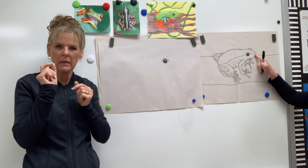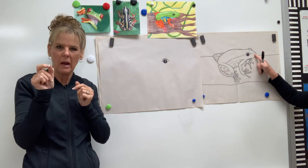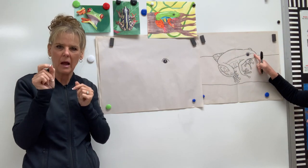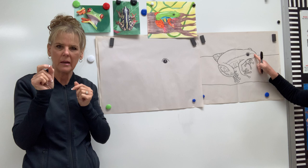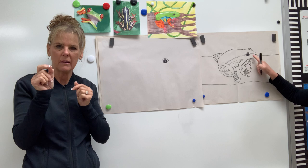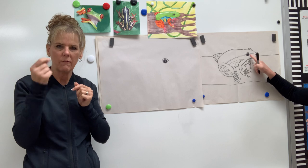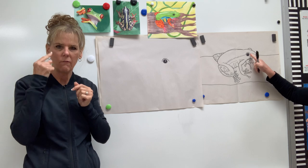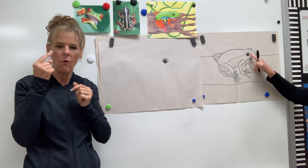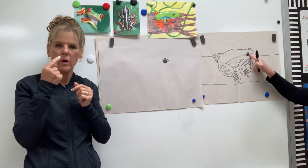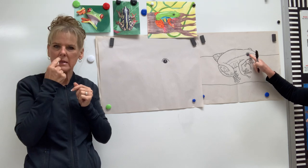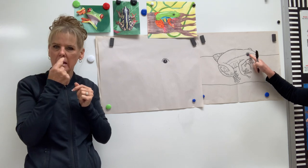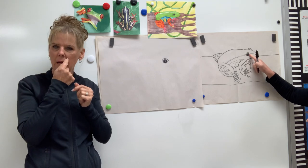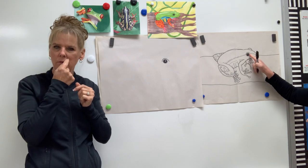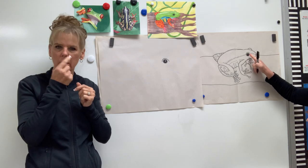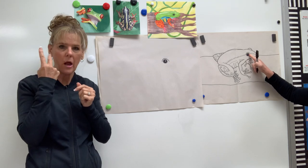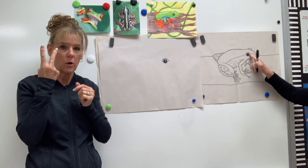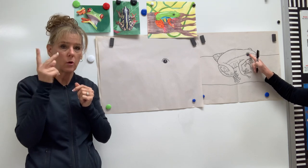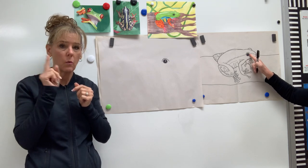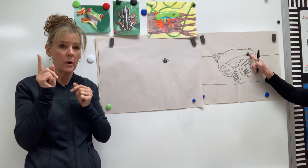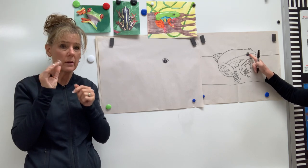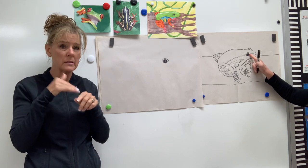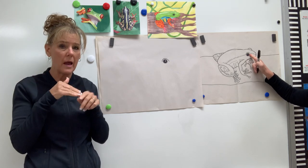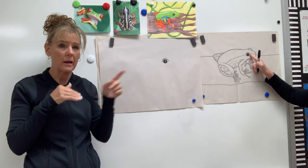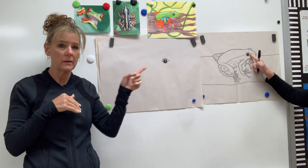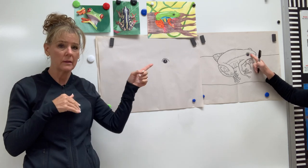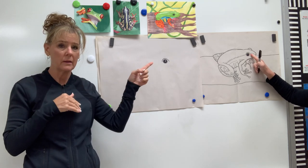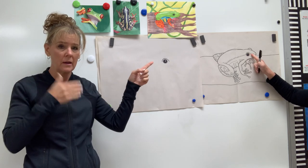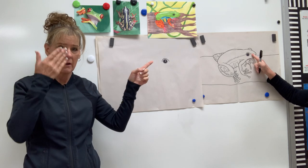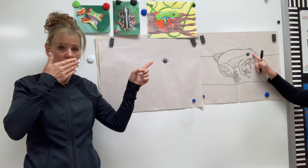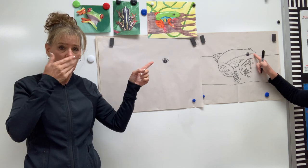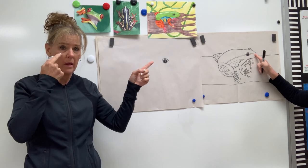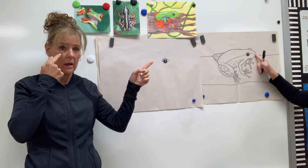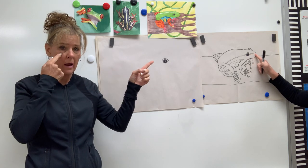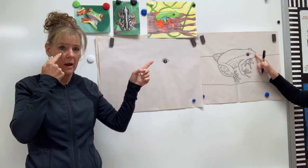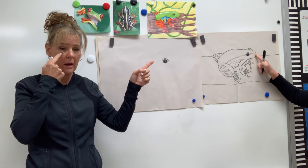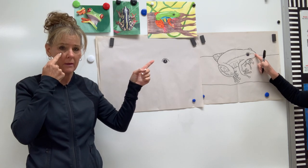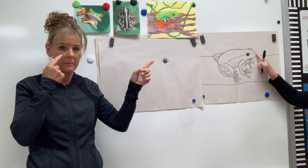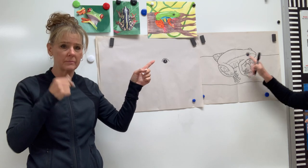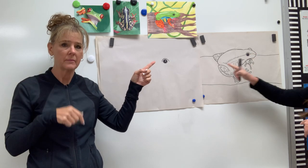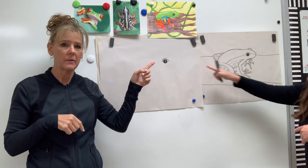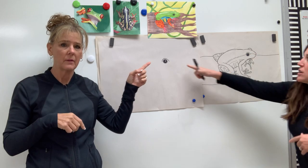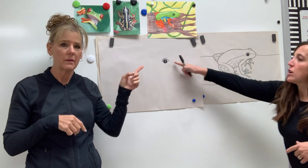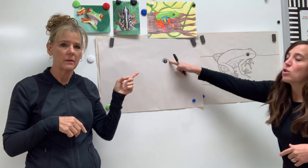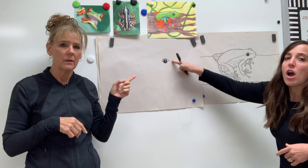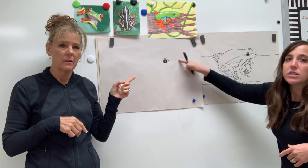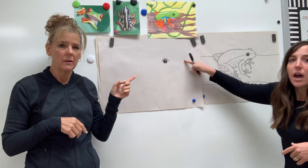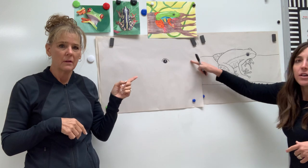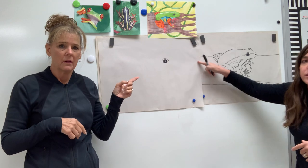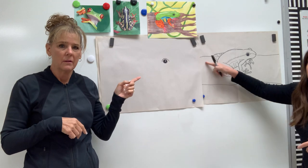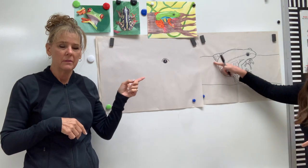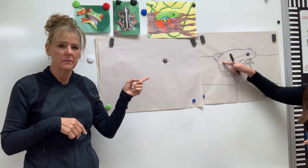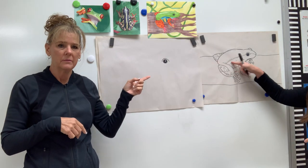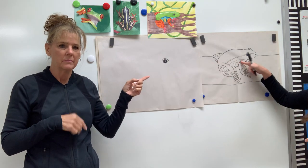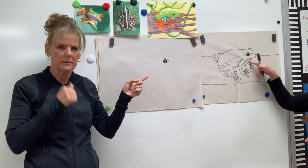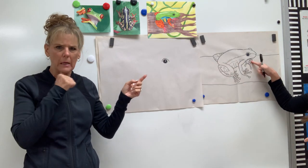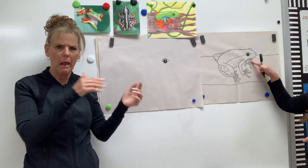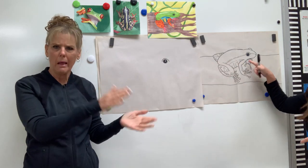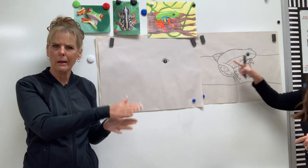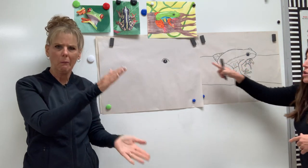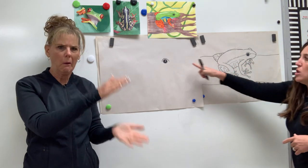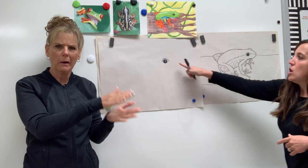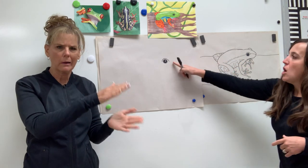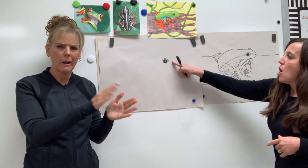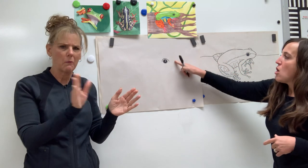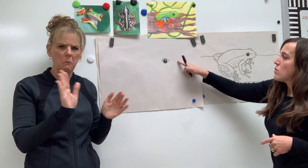dot for his nostrils. Now look where it is, in front of the eye, over just a little ways. He's not a crocodile, it's not gonna be way